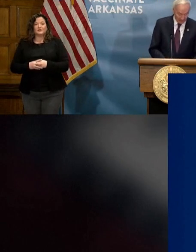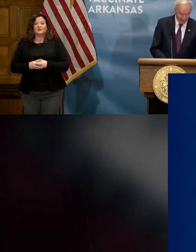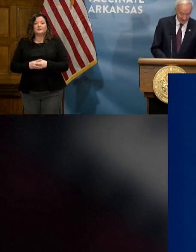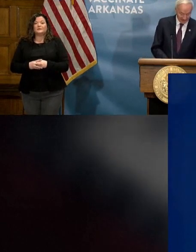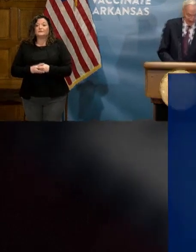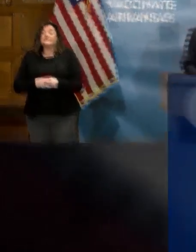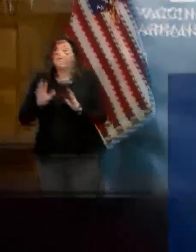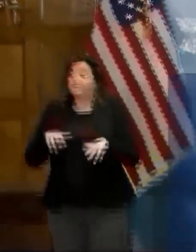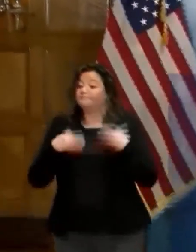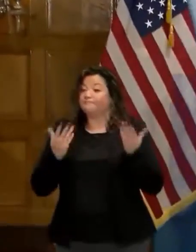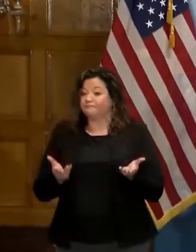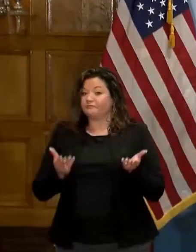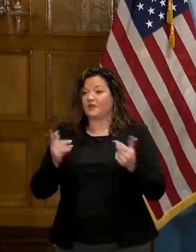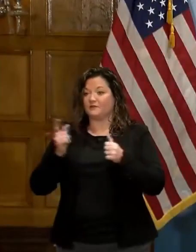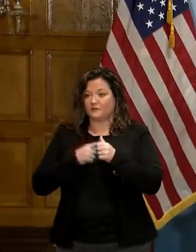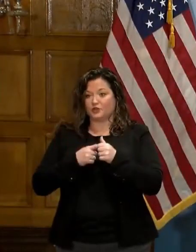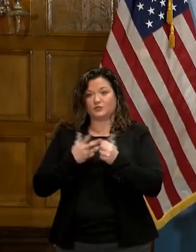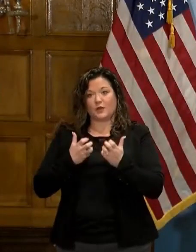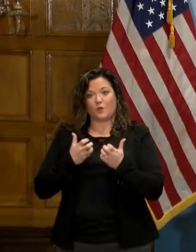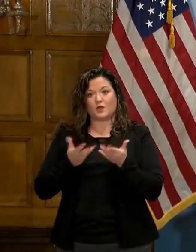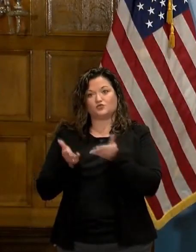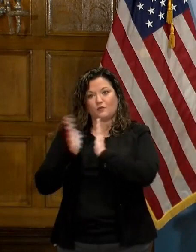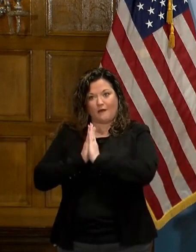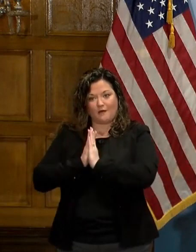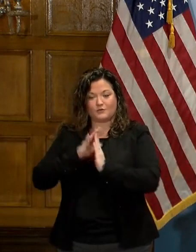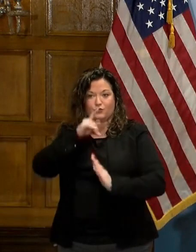And with that, let me first ask